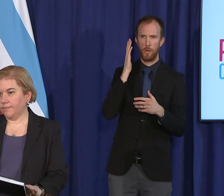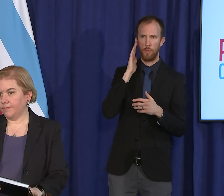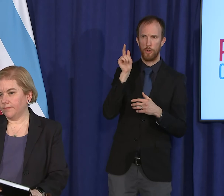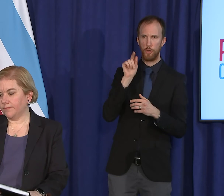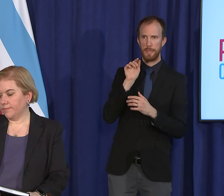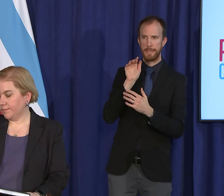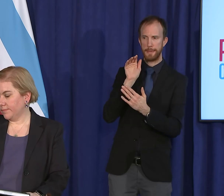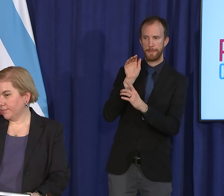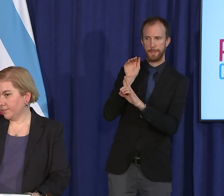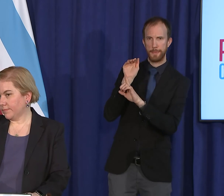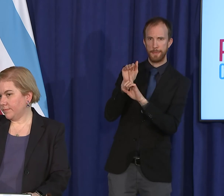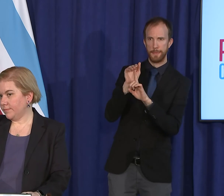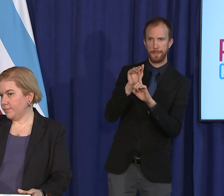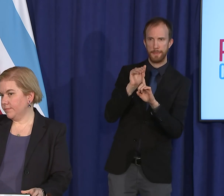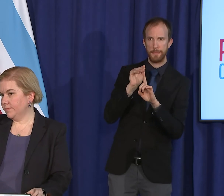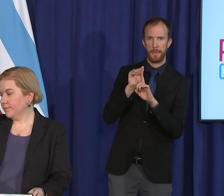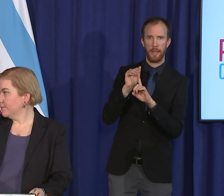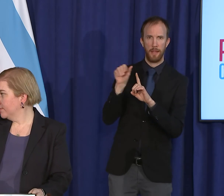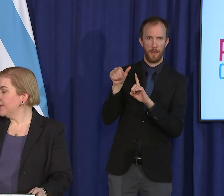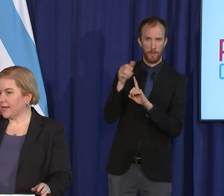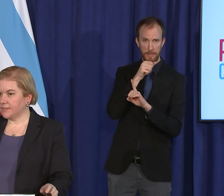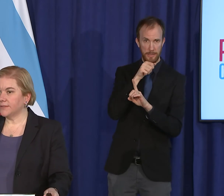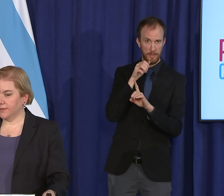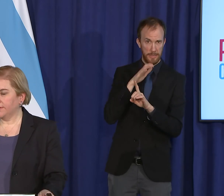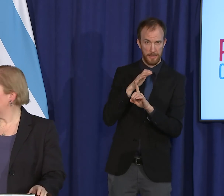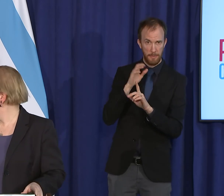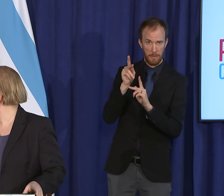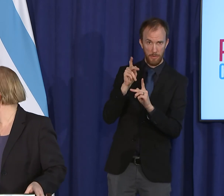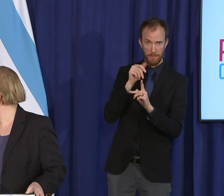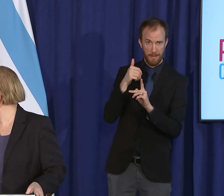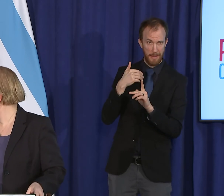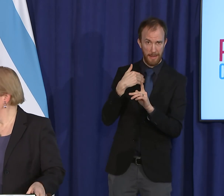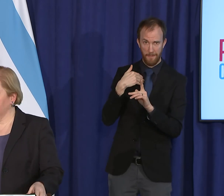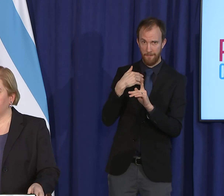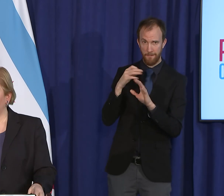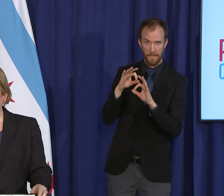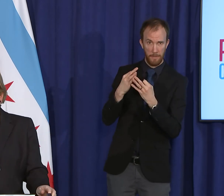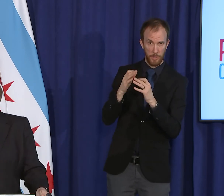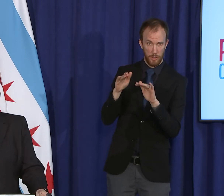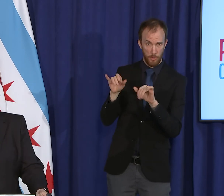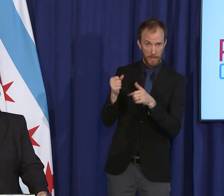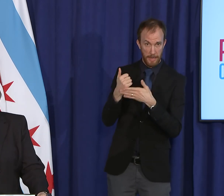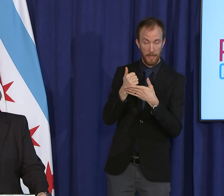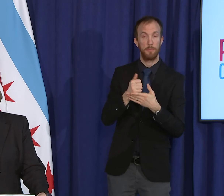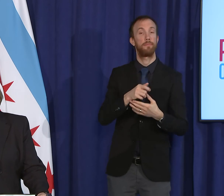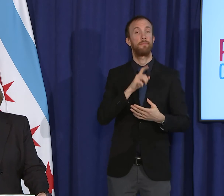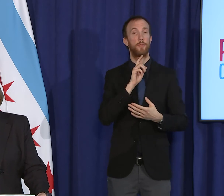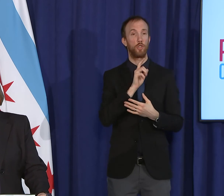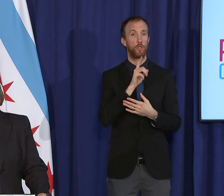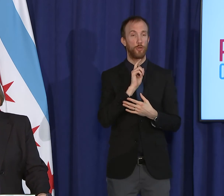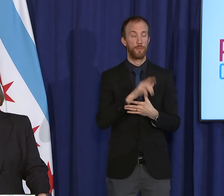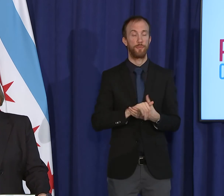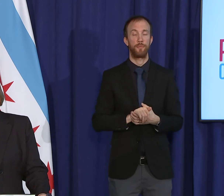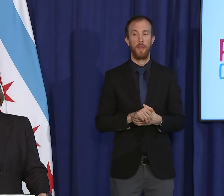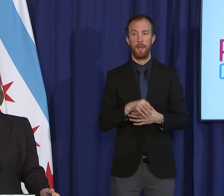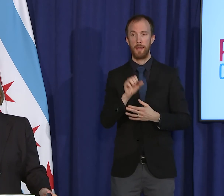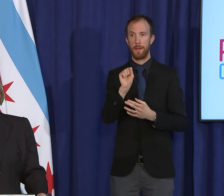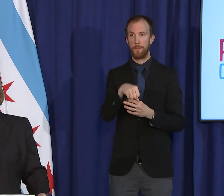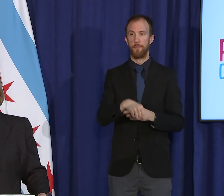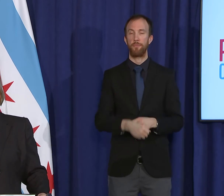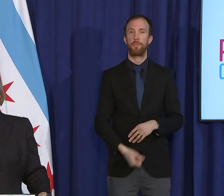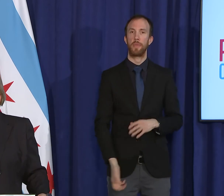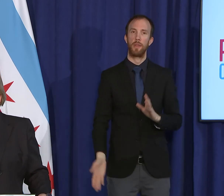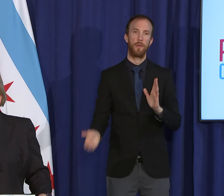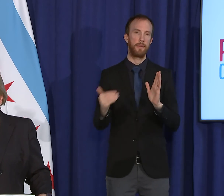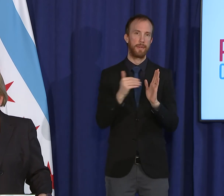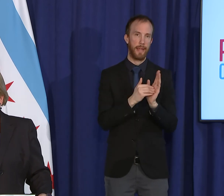who don't have savvy children who can help them? Yes. Can you give an example? Sure. So, again, this has